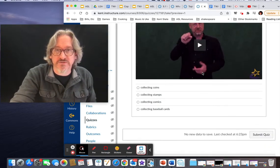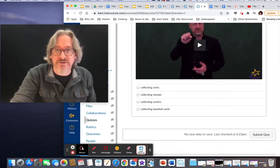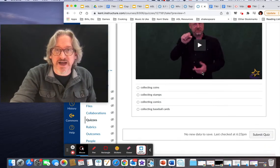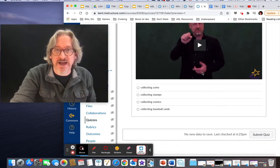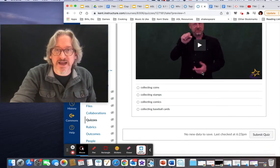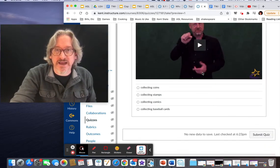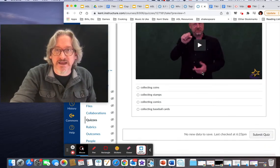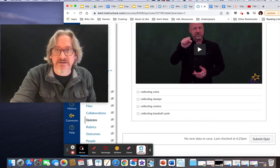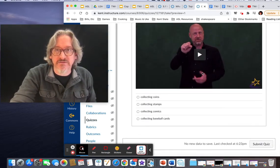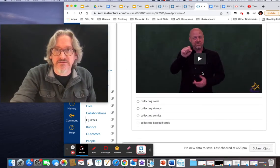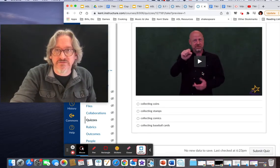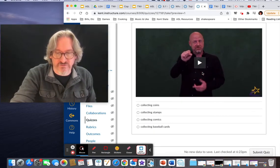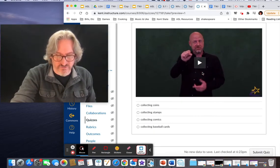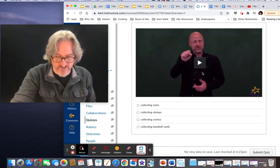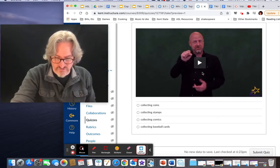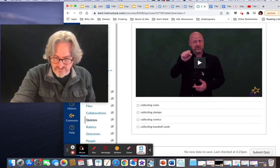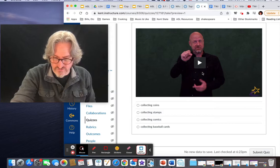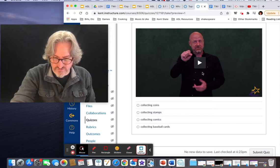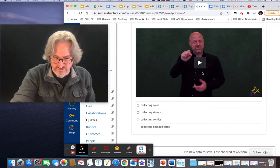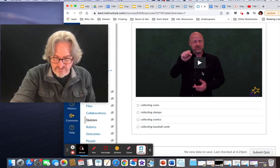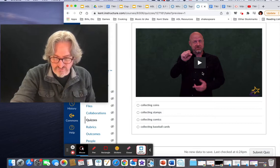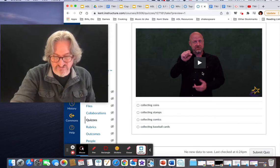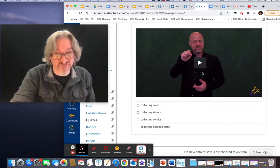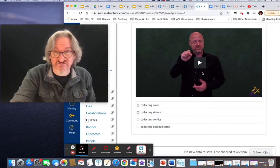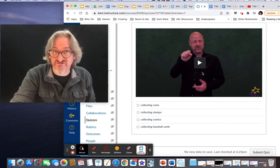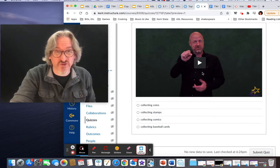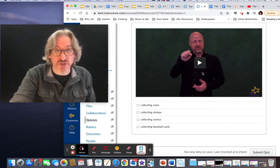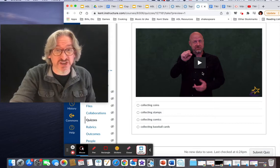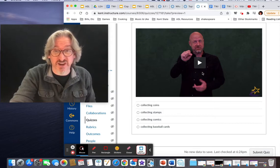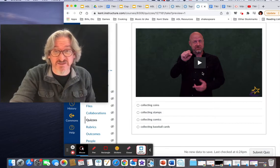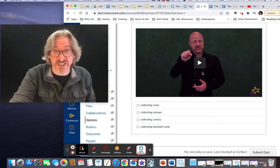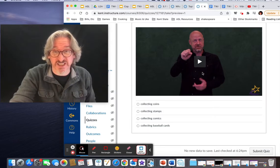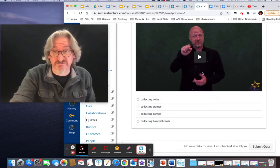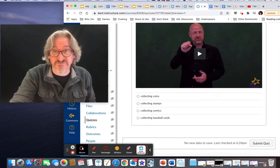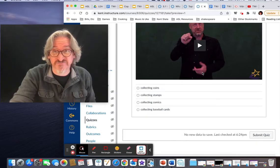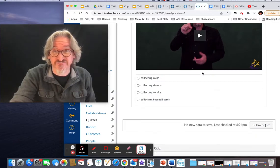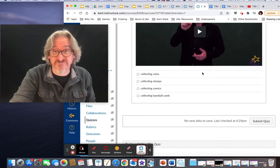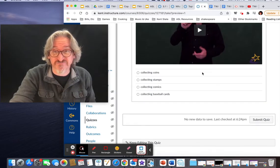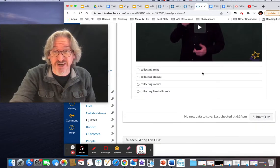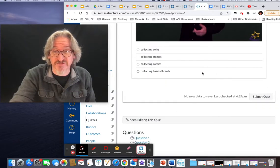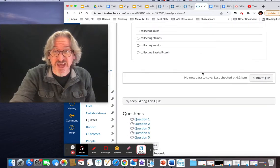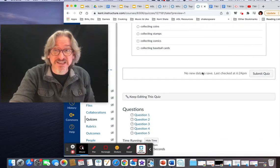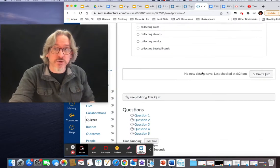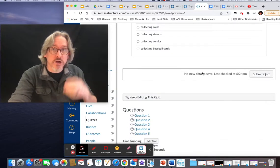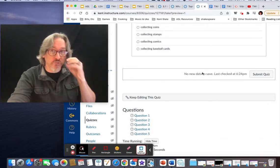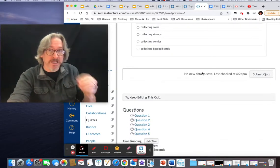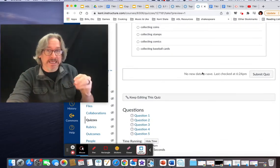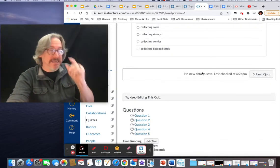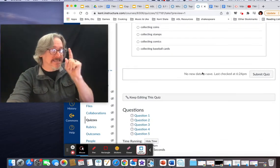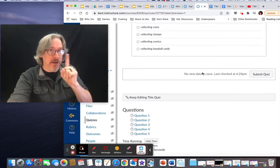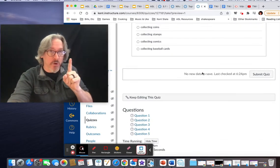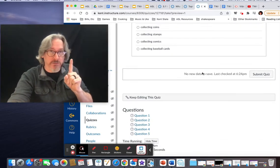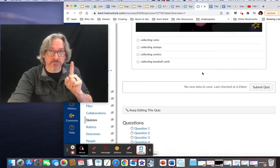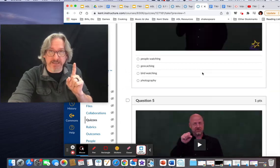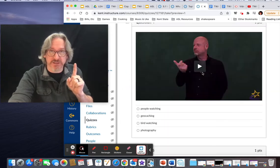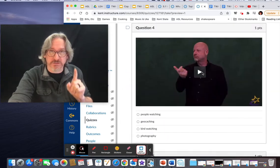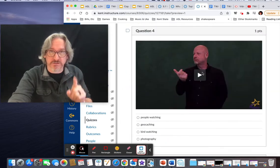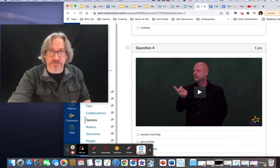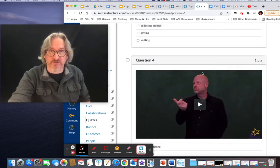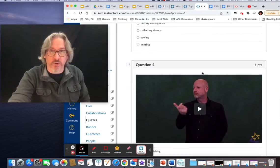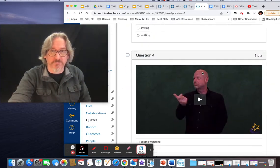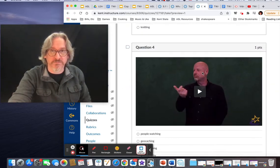Question 5. Question 5 is easy. right? So really, it's that one.